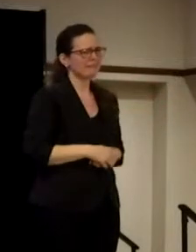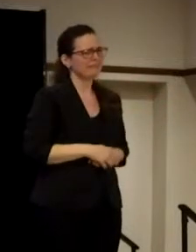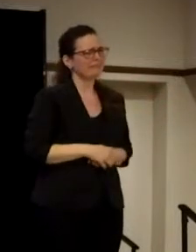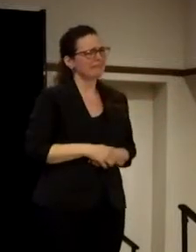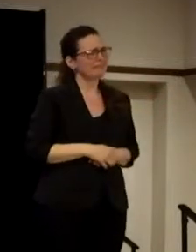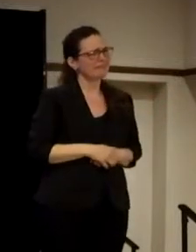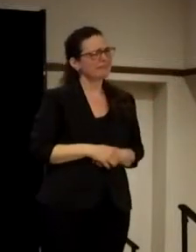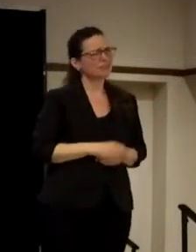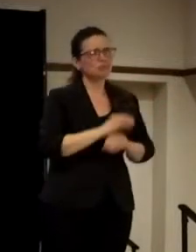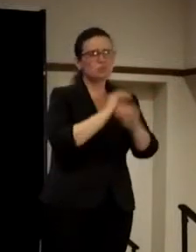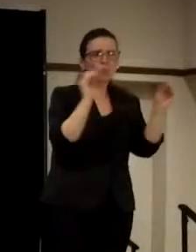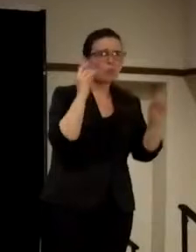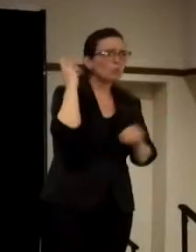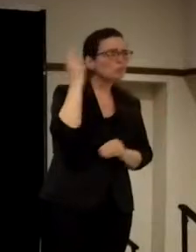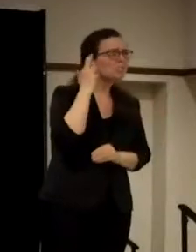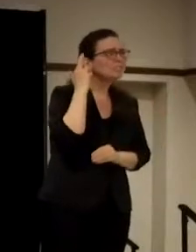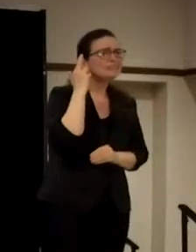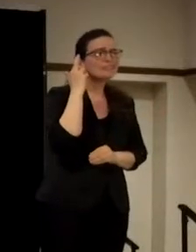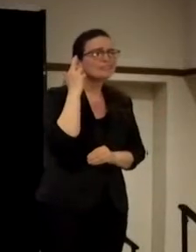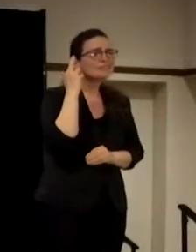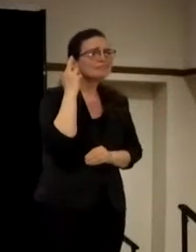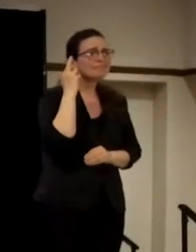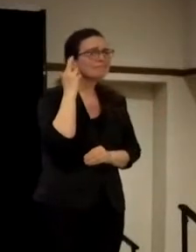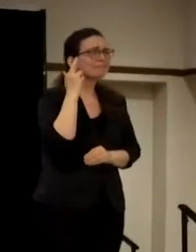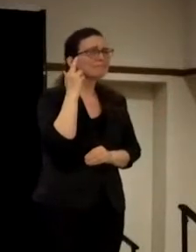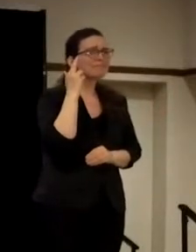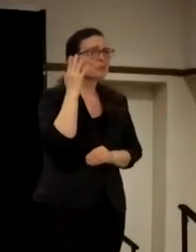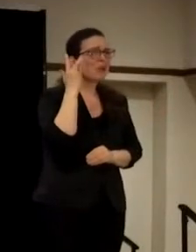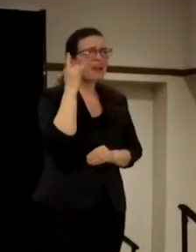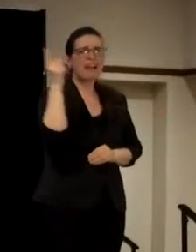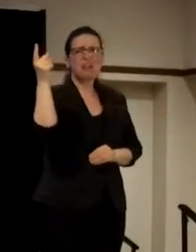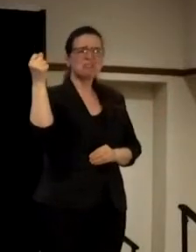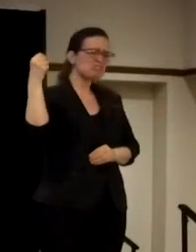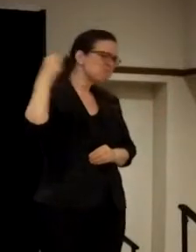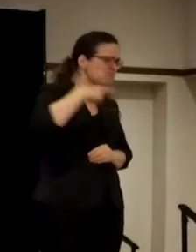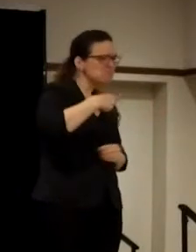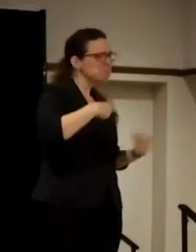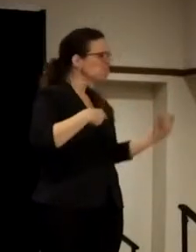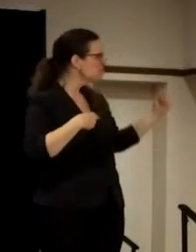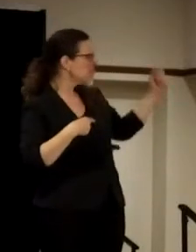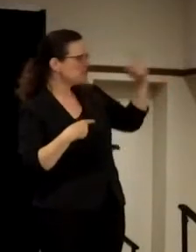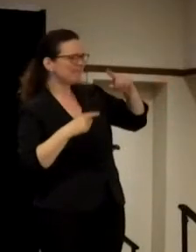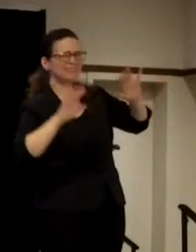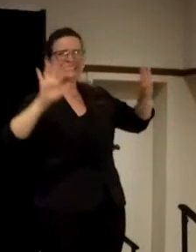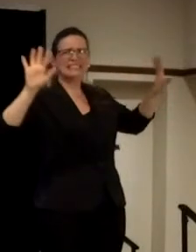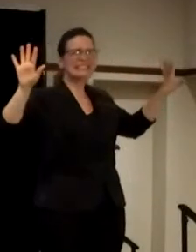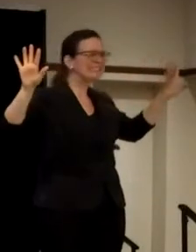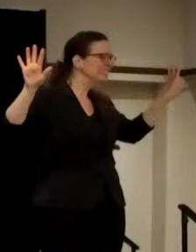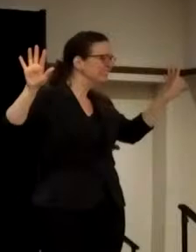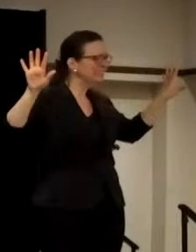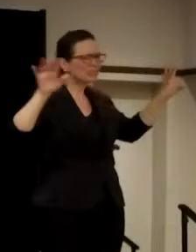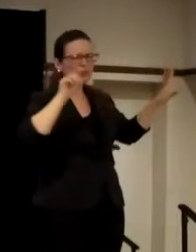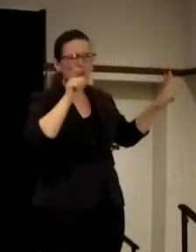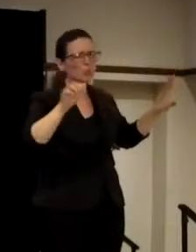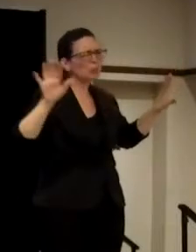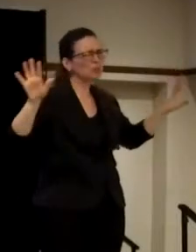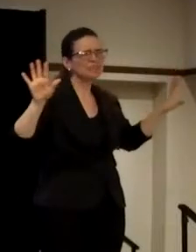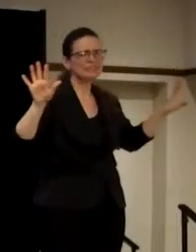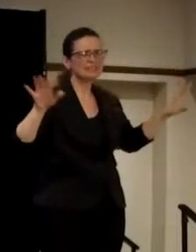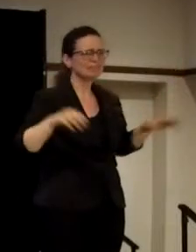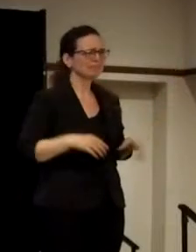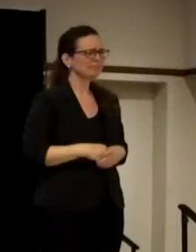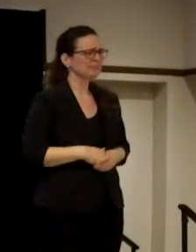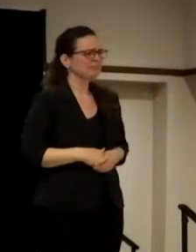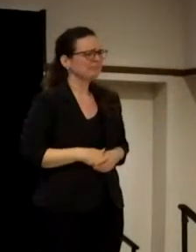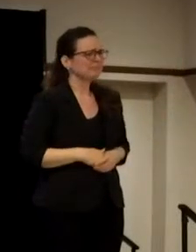this to even be really a food fight. We understand that the other 4 non-tribal casinos haven't done as well.